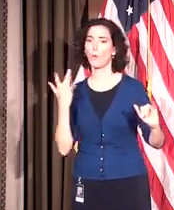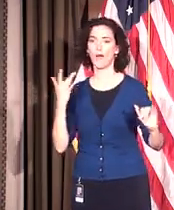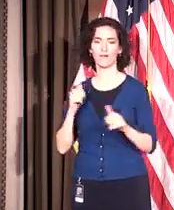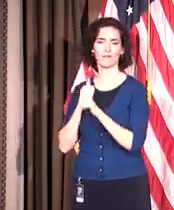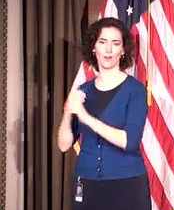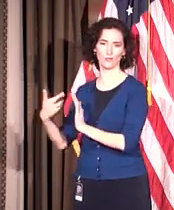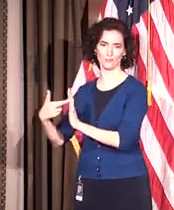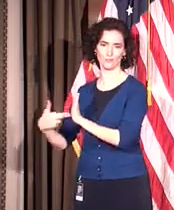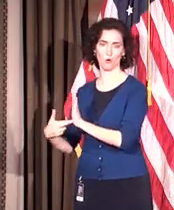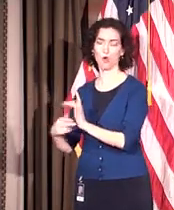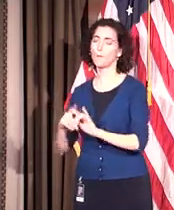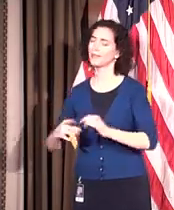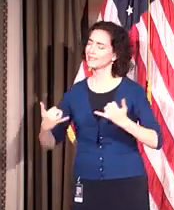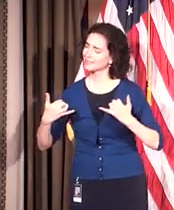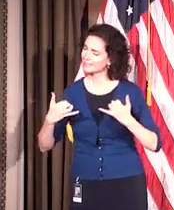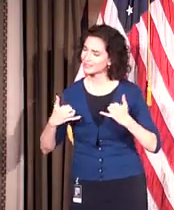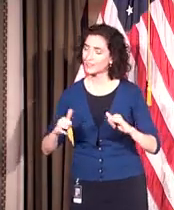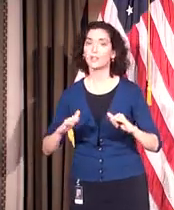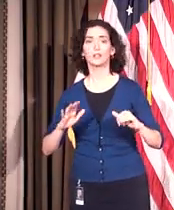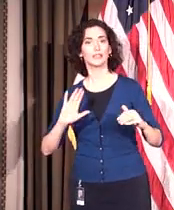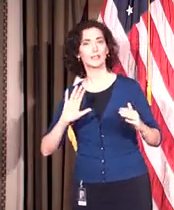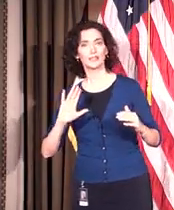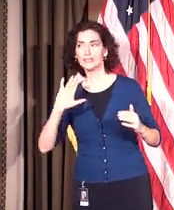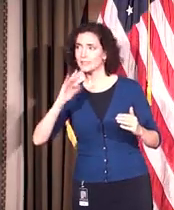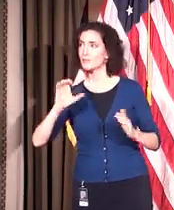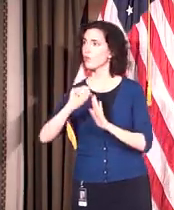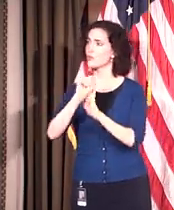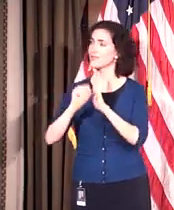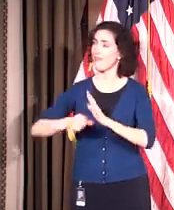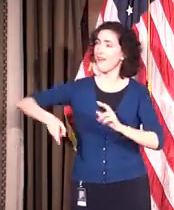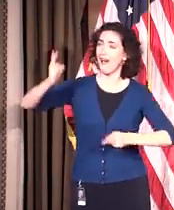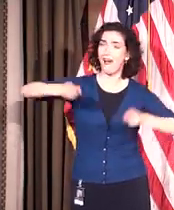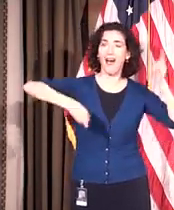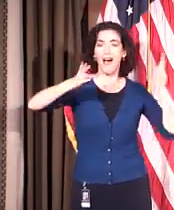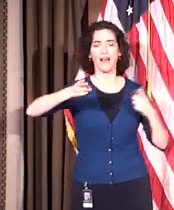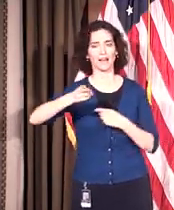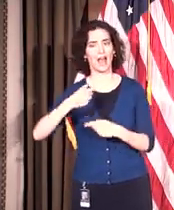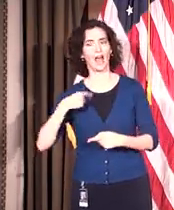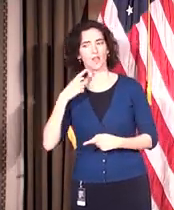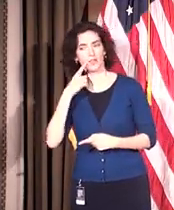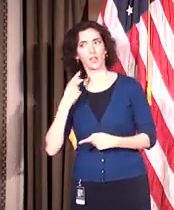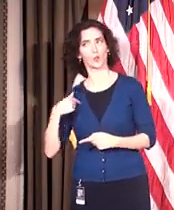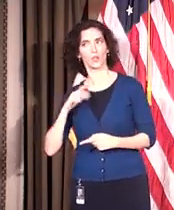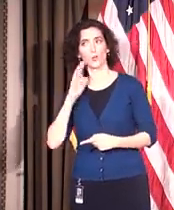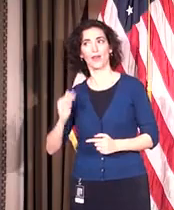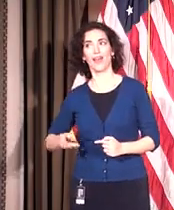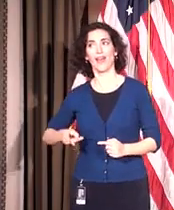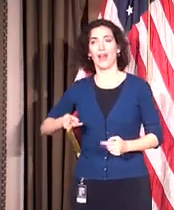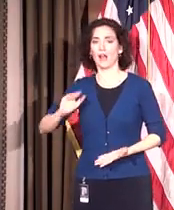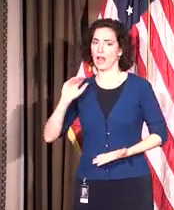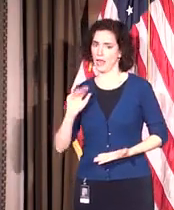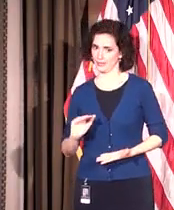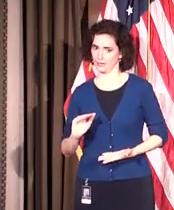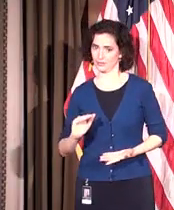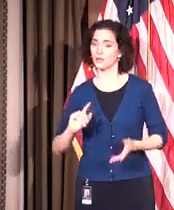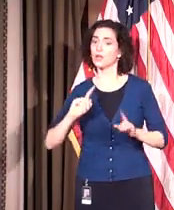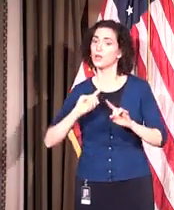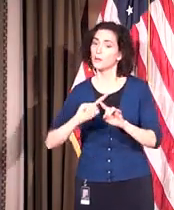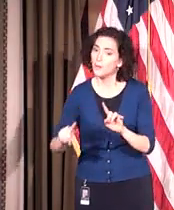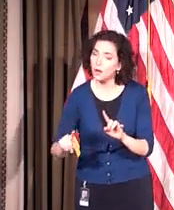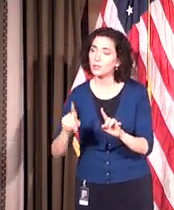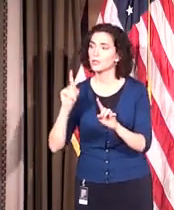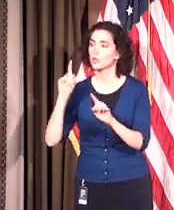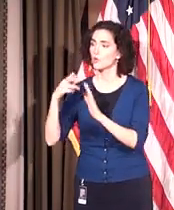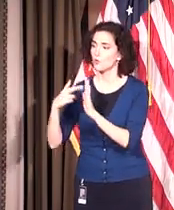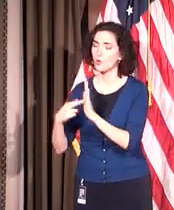could still see very concerning increases if we don't double down on those efforts. No